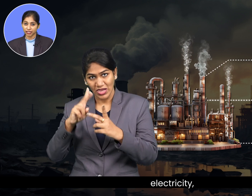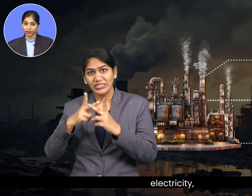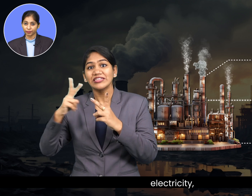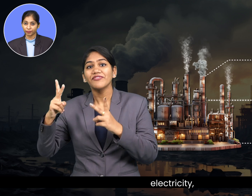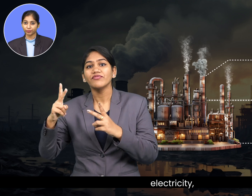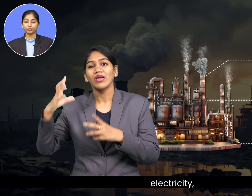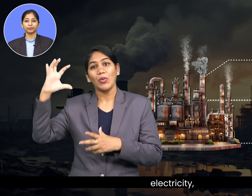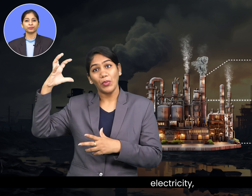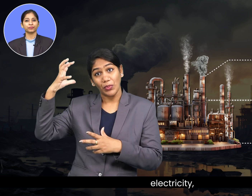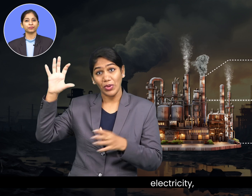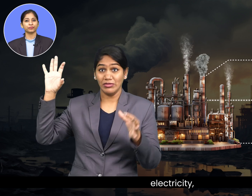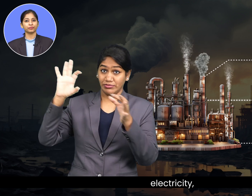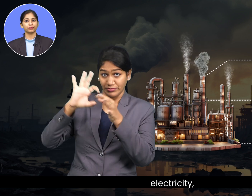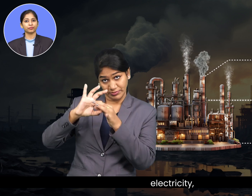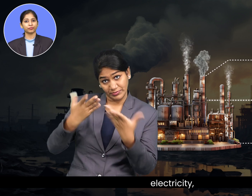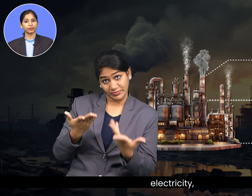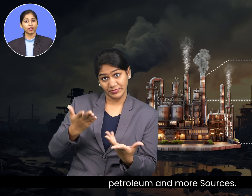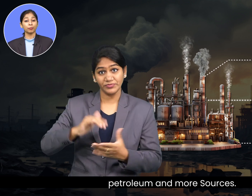electricity,